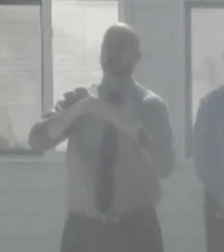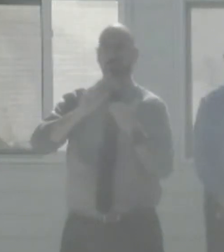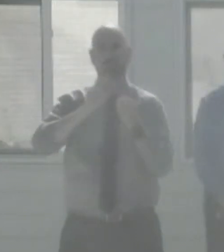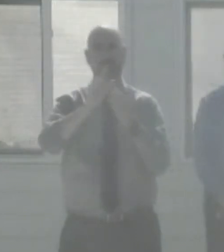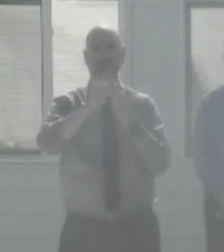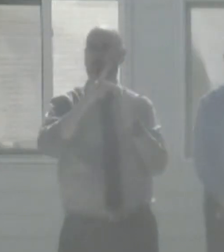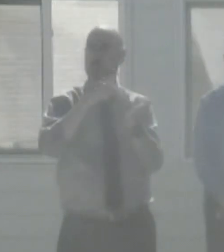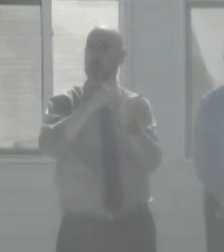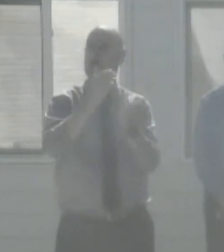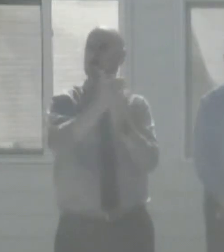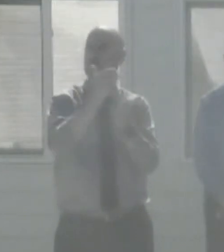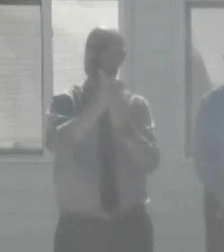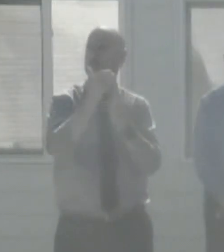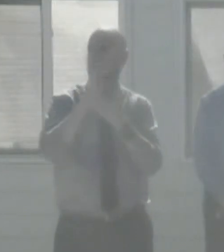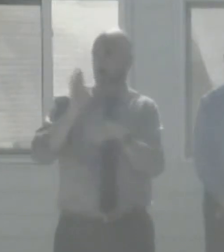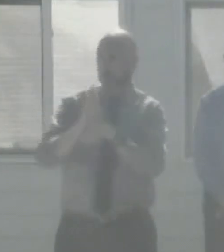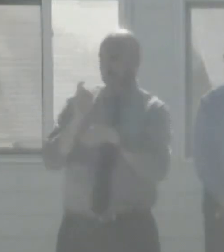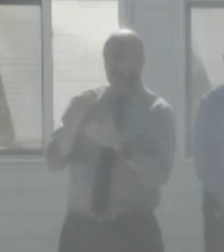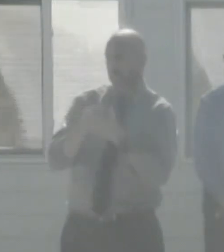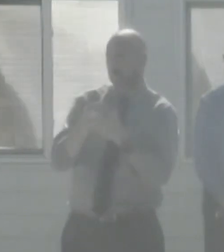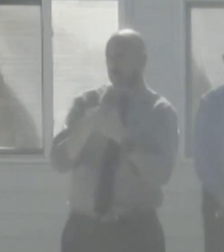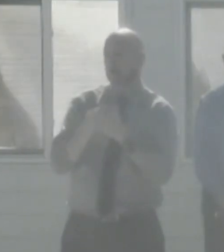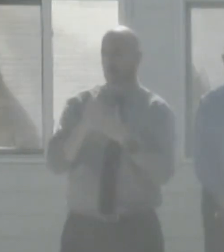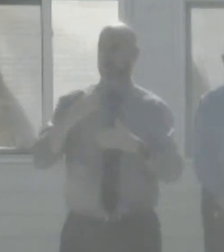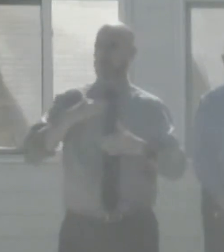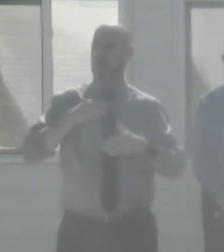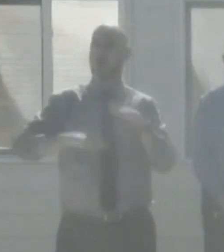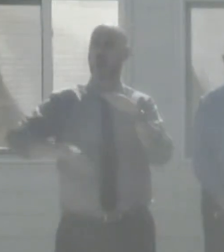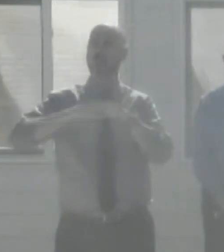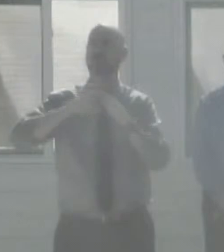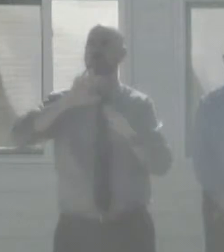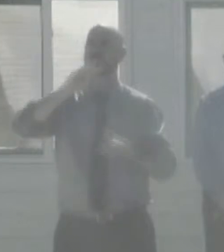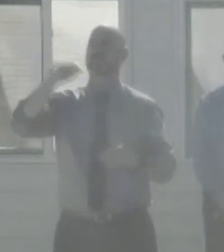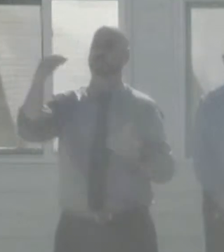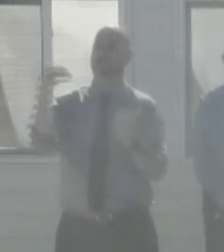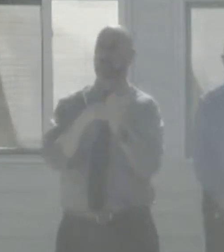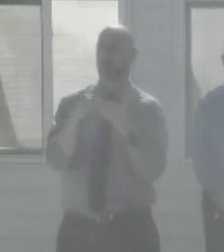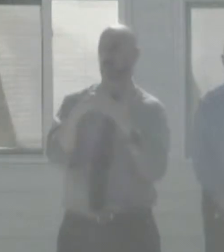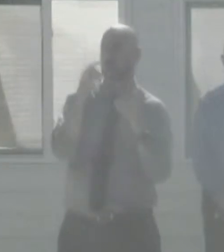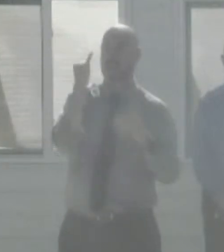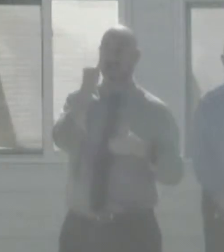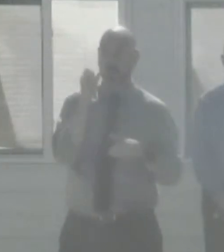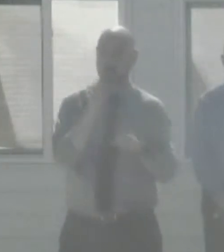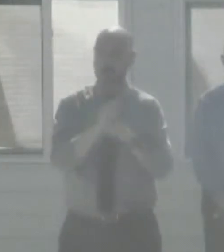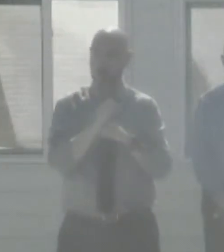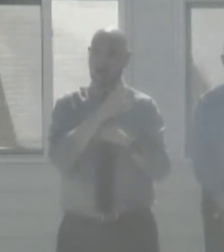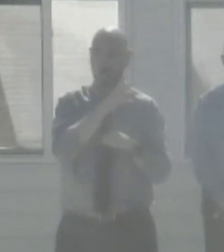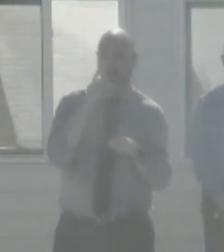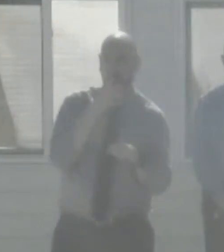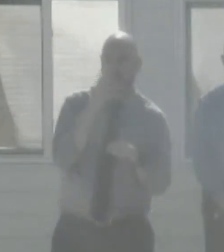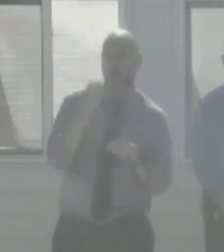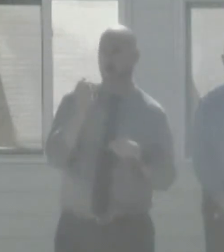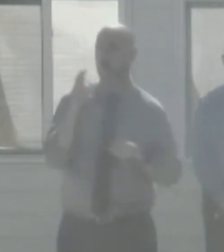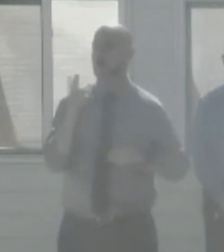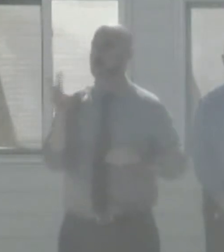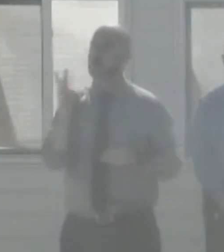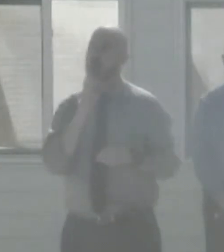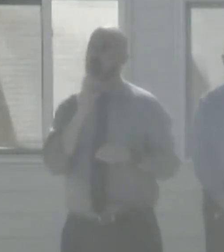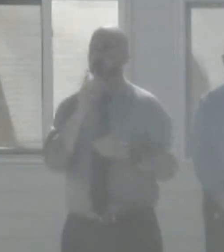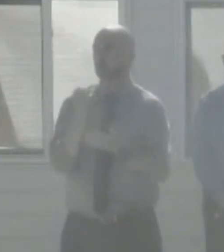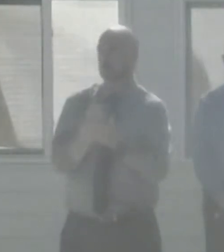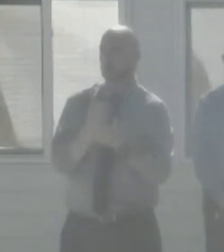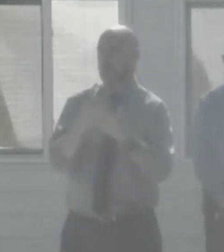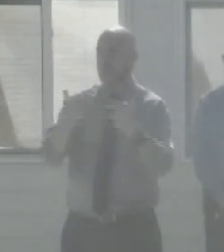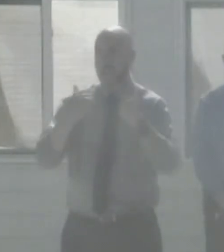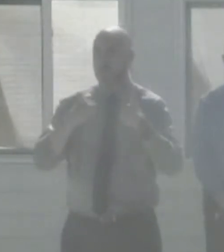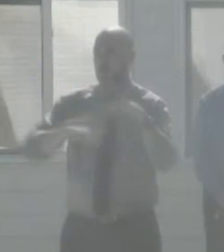up to $50,000. If you're agriculture and aquaculture, you have up to $100,000, and